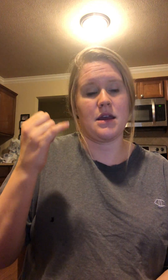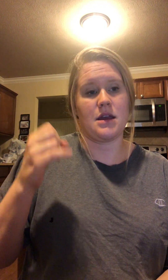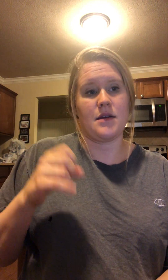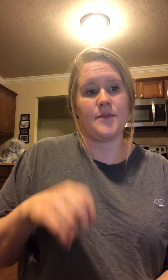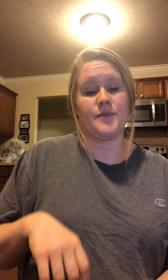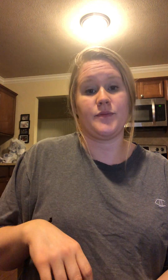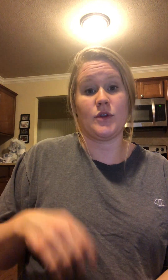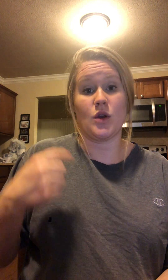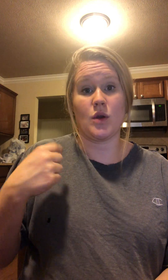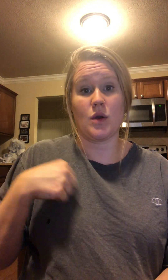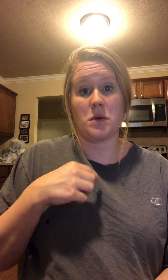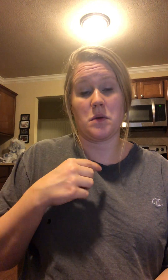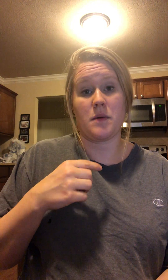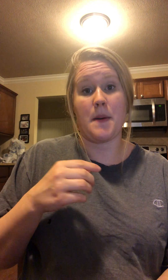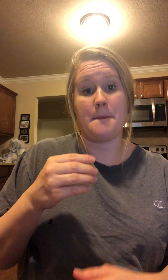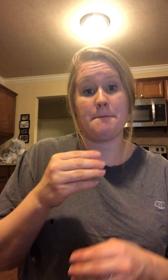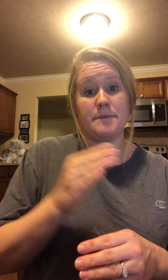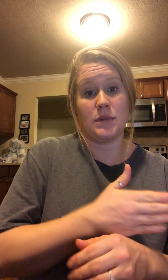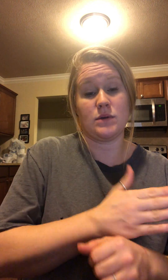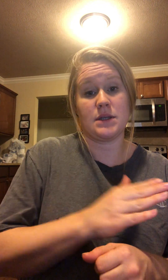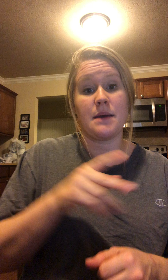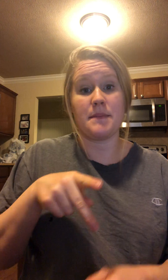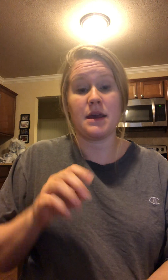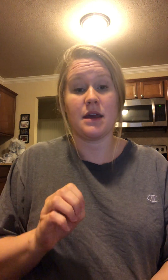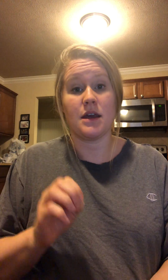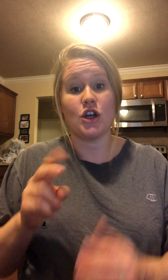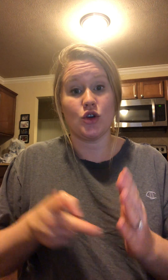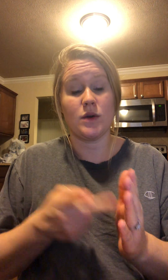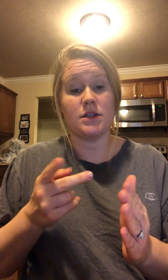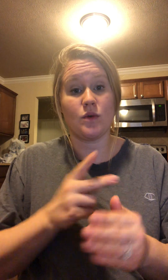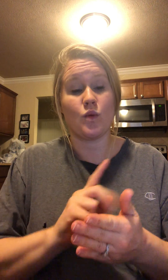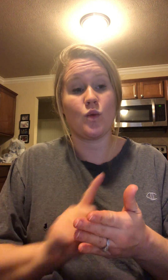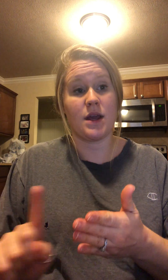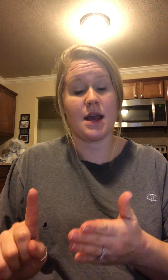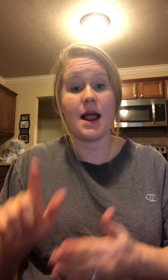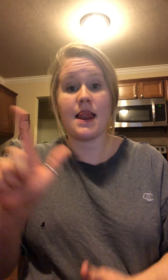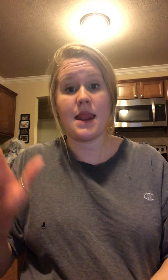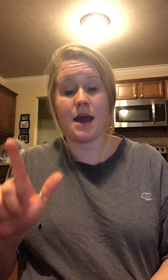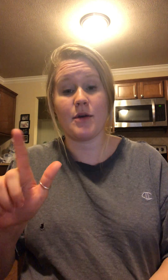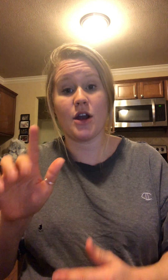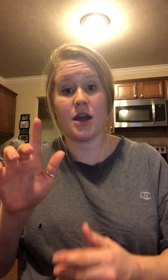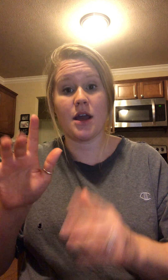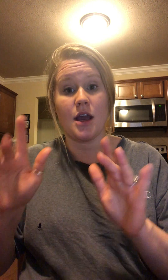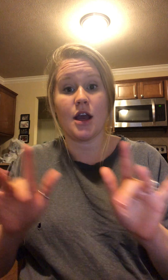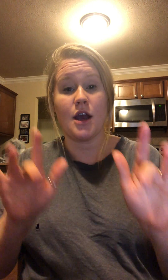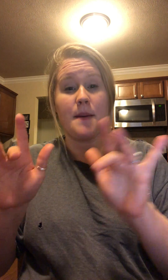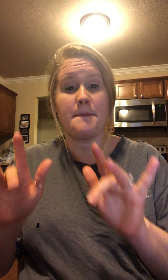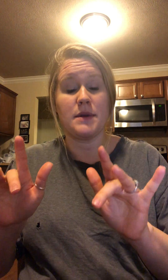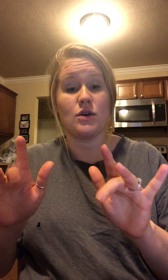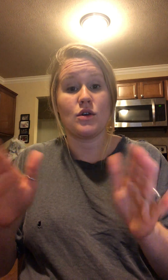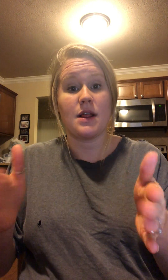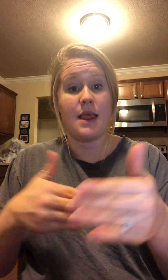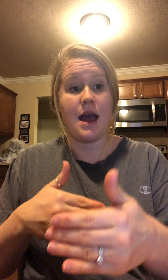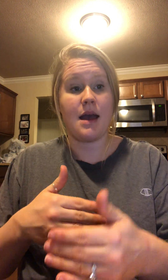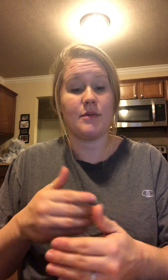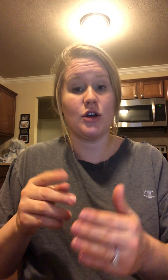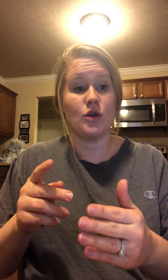have music and PE twice a week. We have library and computer lab once a week. Special